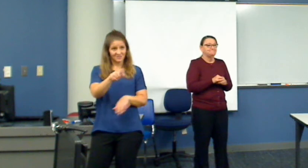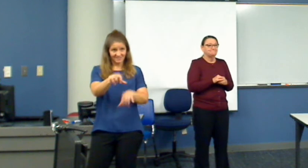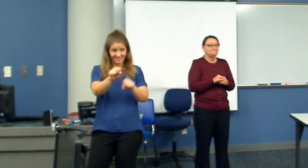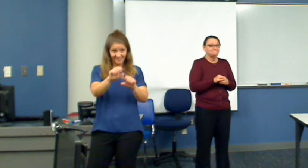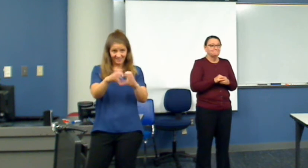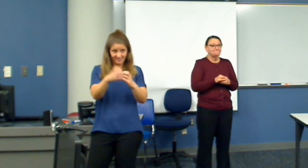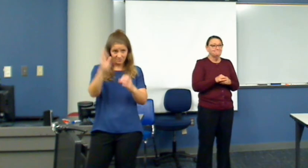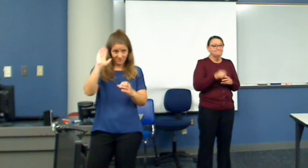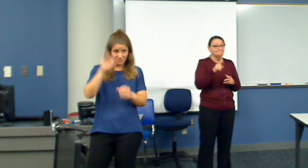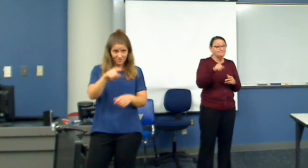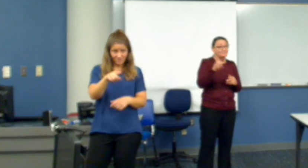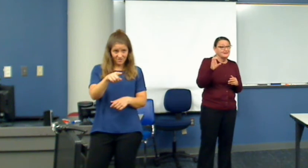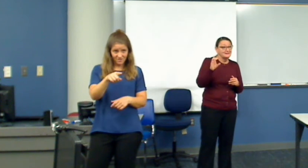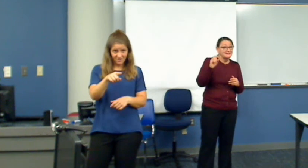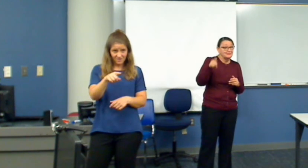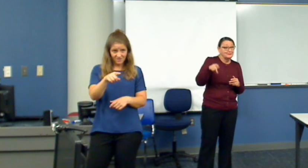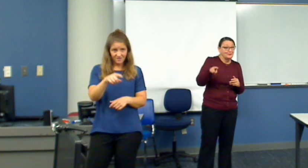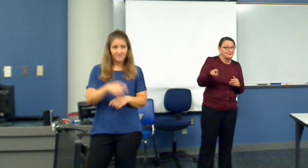CPR.